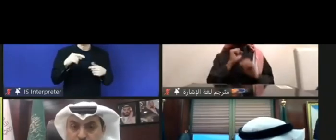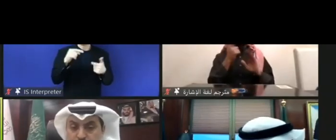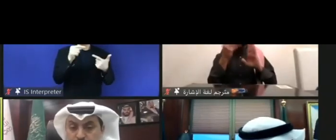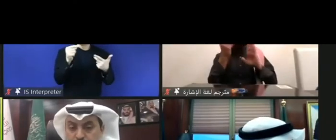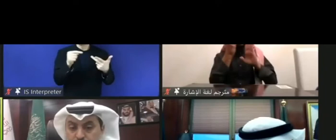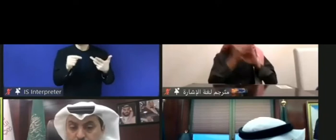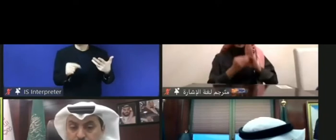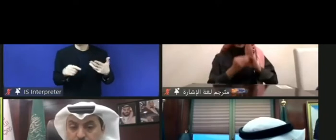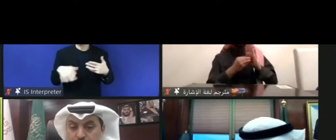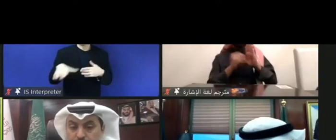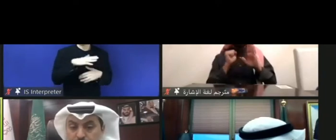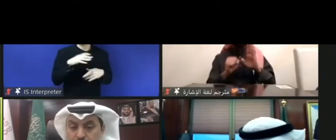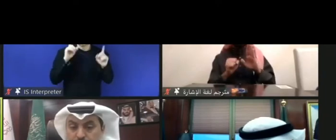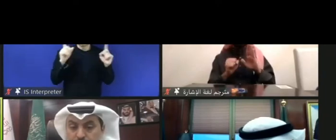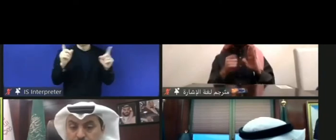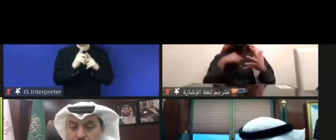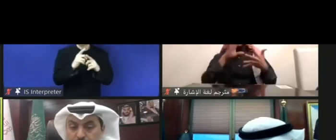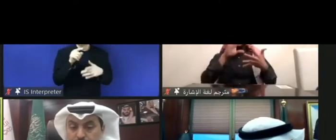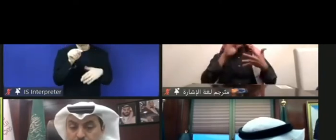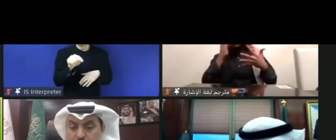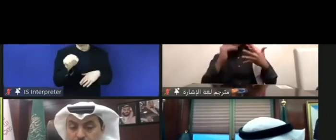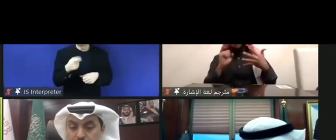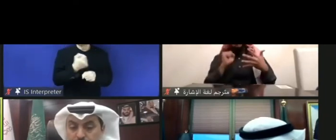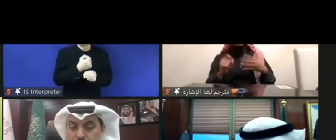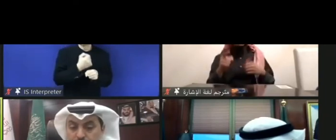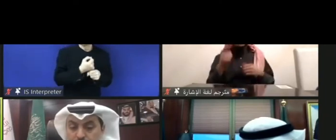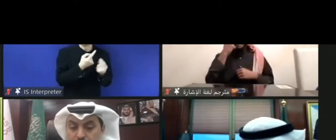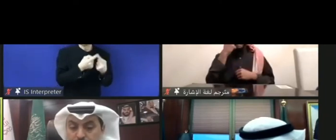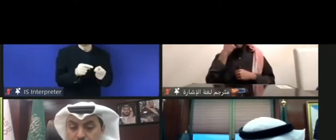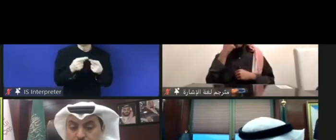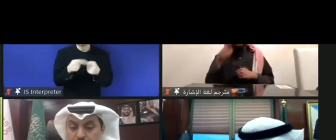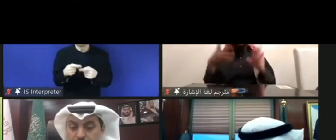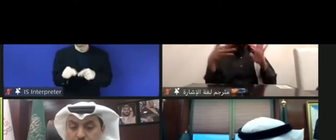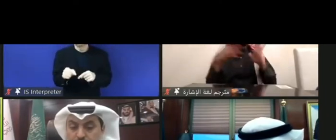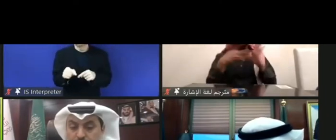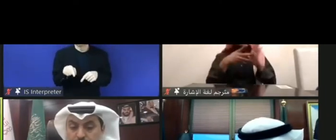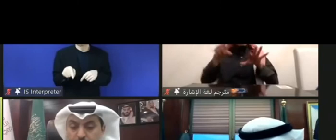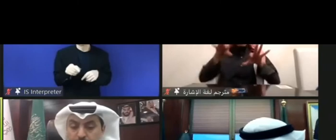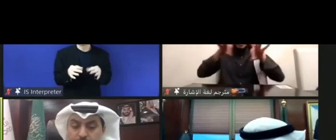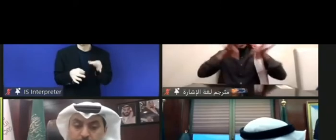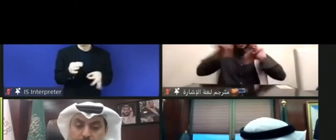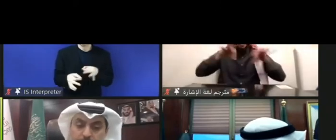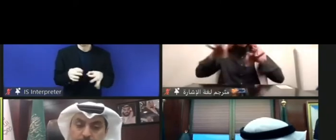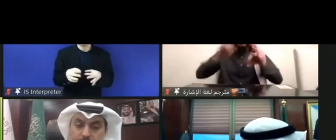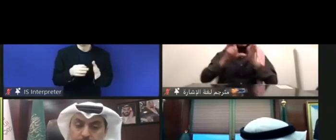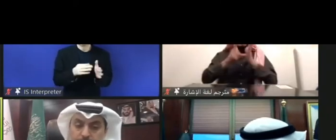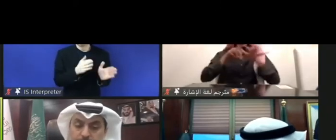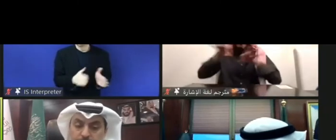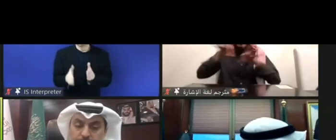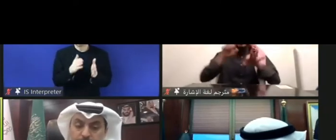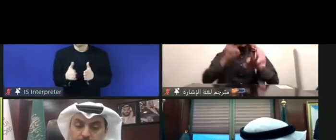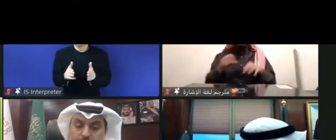strategic plan. First of all, actually, is the university strategic plan. And this plan actually is